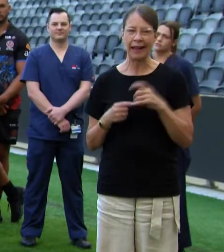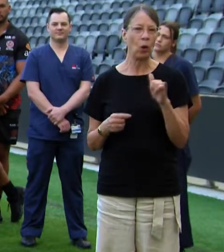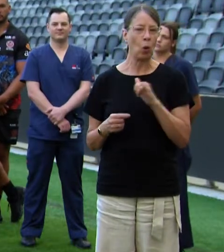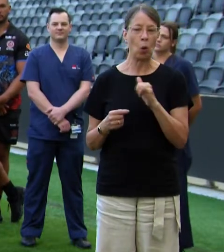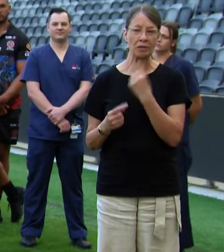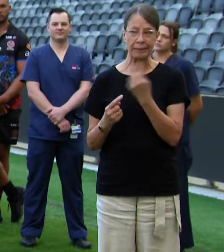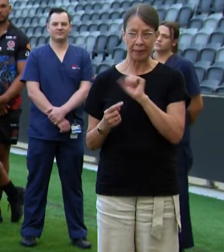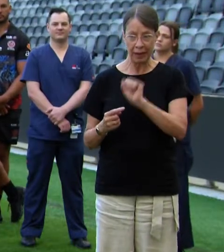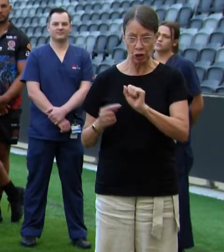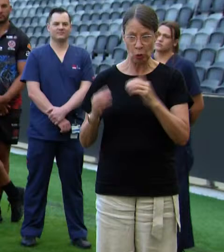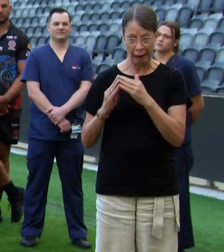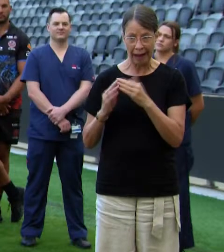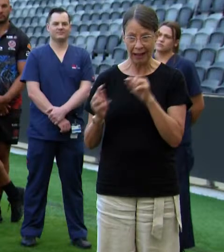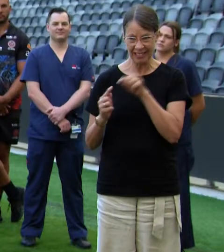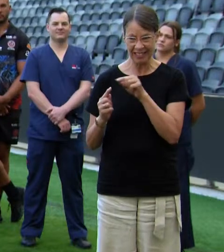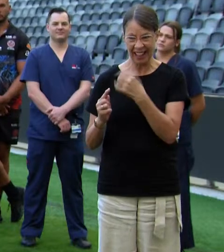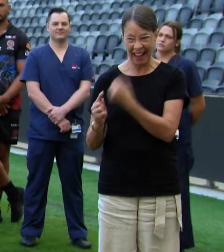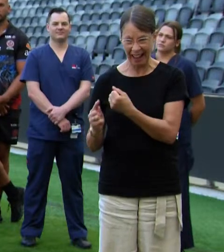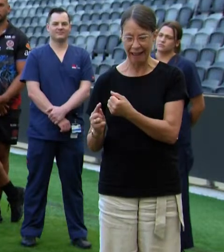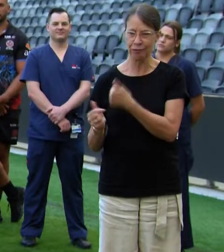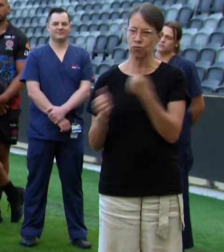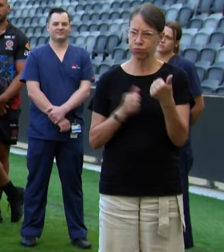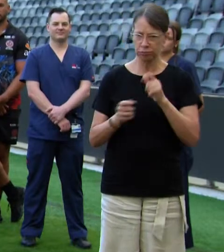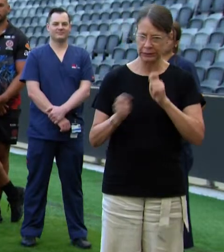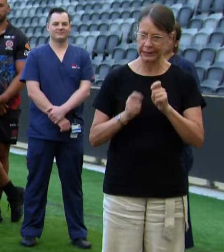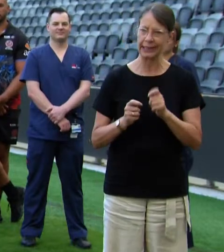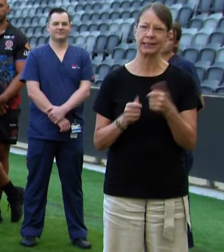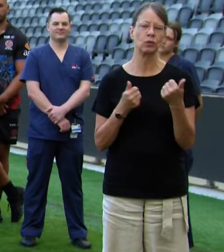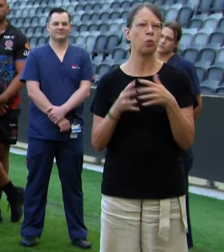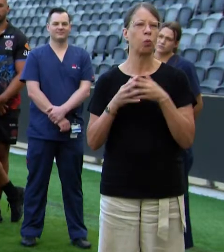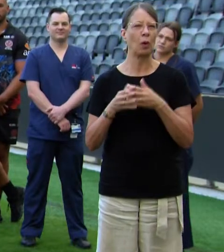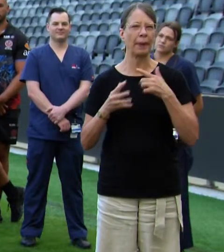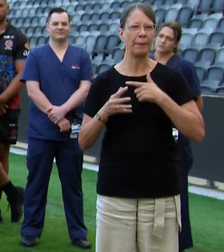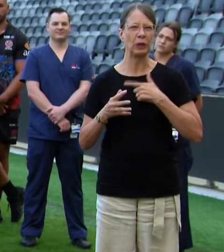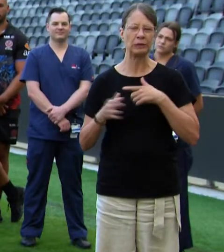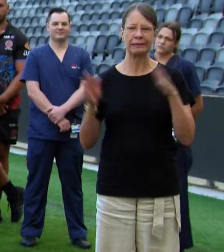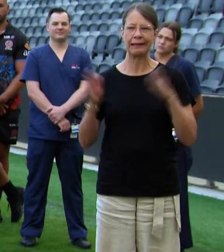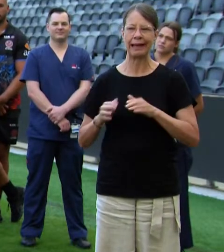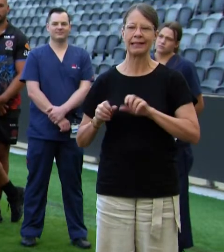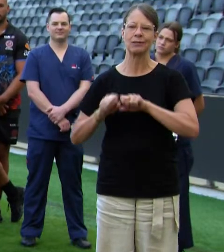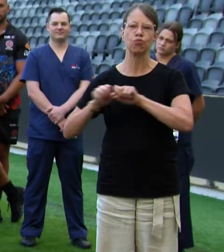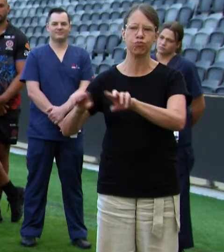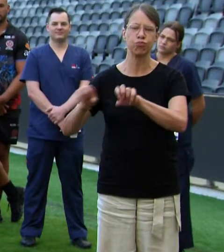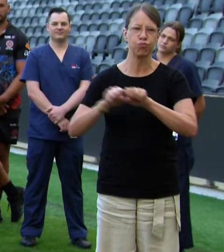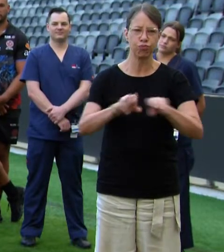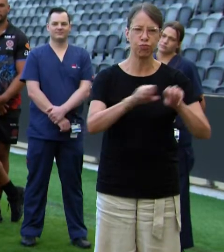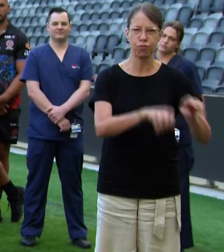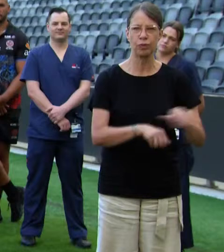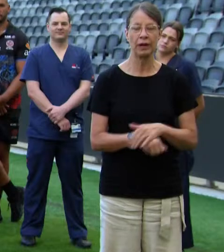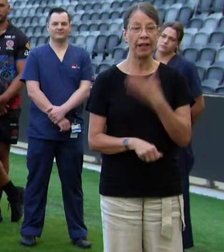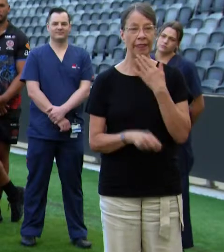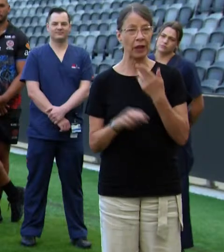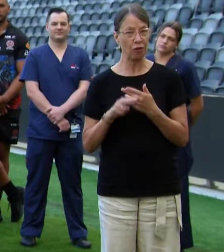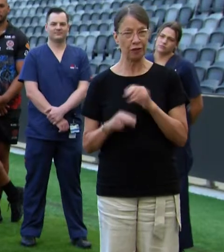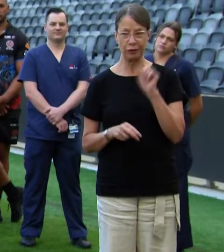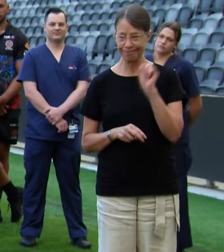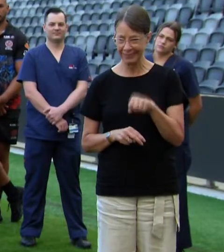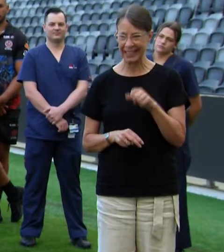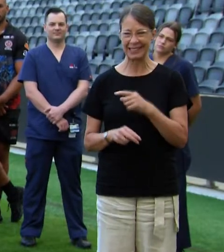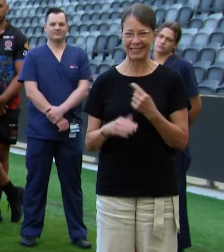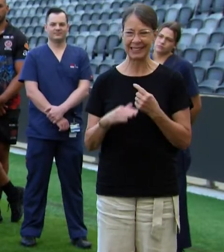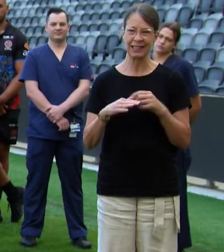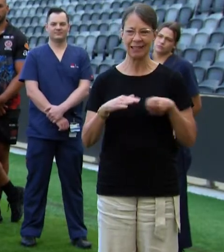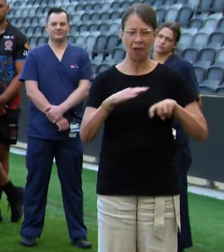onward transmission. So thank you, and we thank everyone who is adhering to that guidance about isolating in